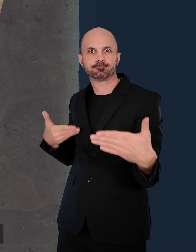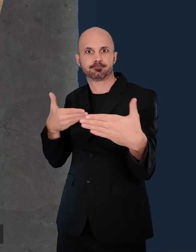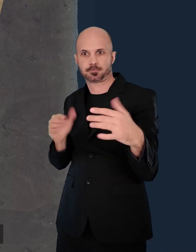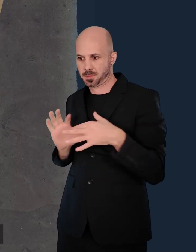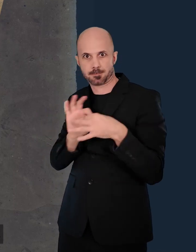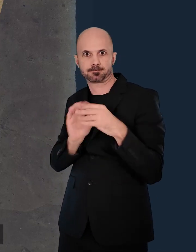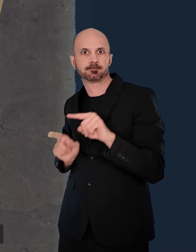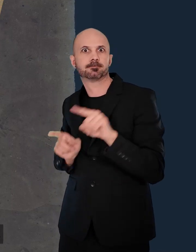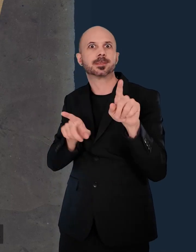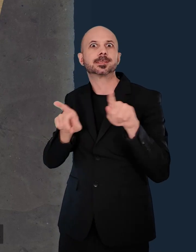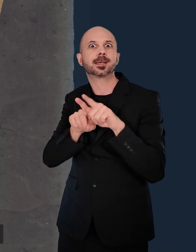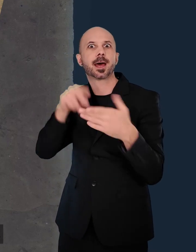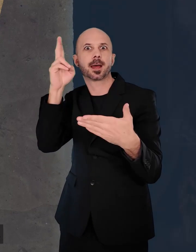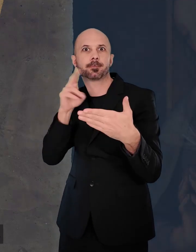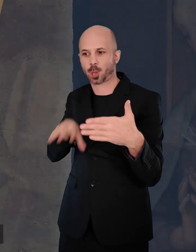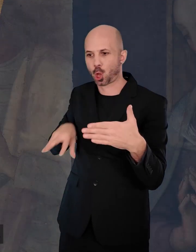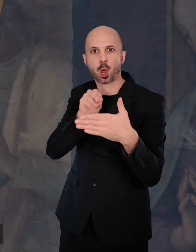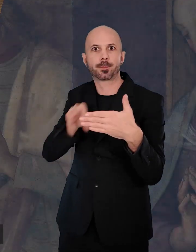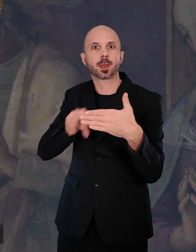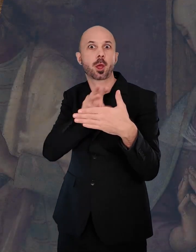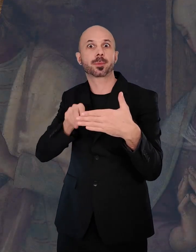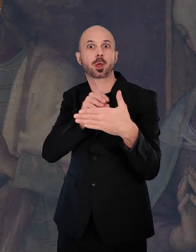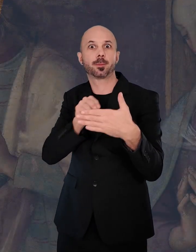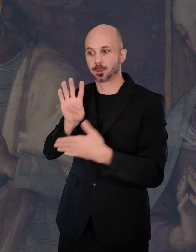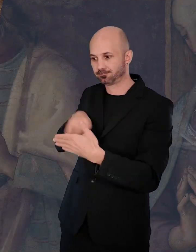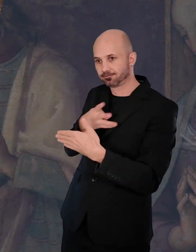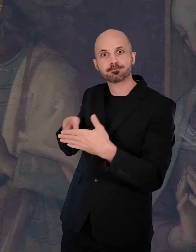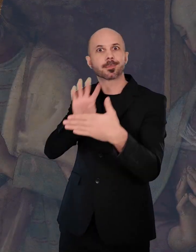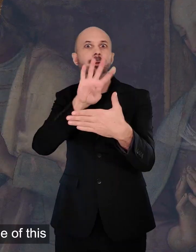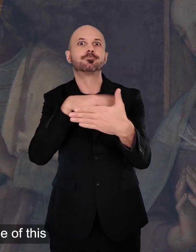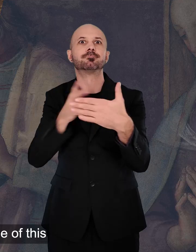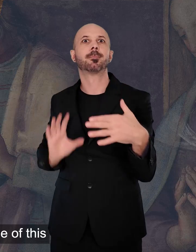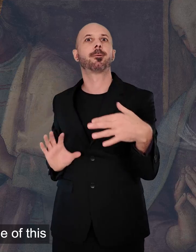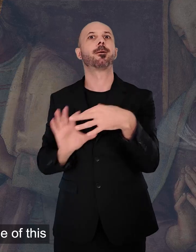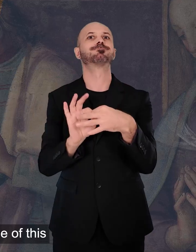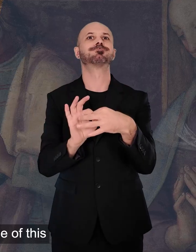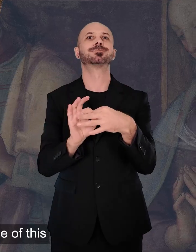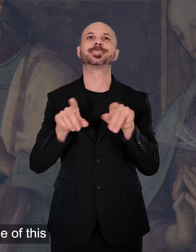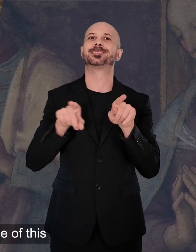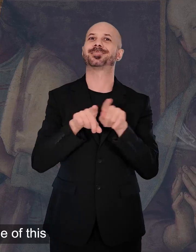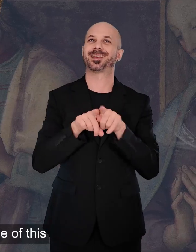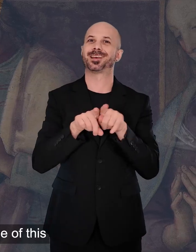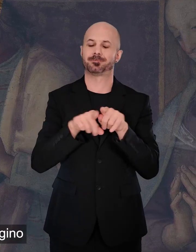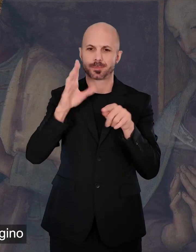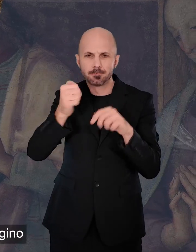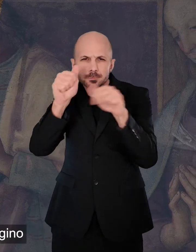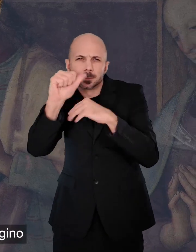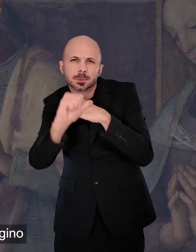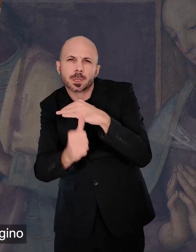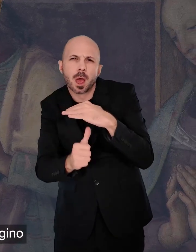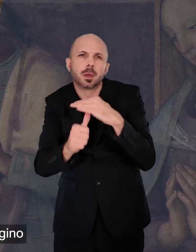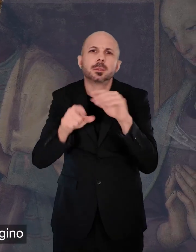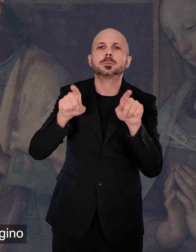reproduced through the overlay of a grid. The same iconographic scheme of this